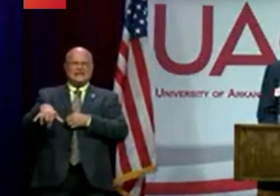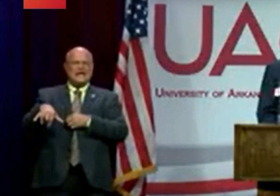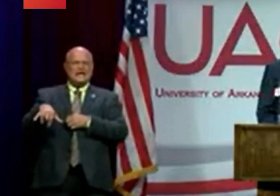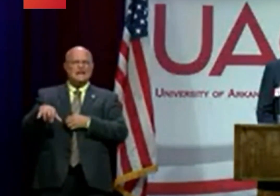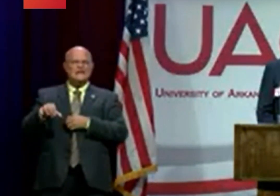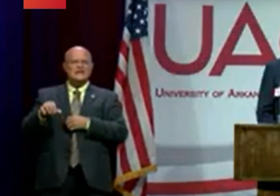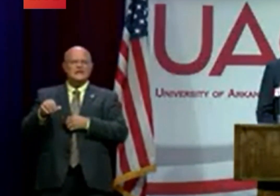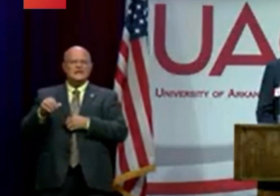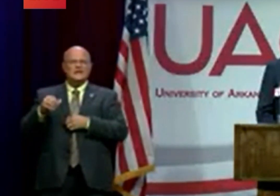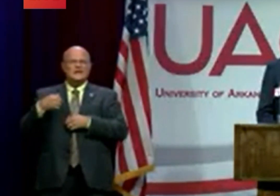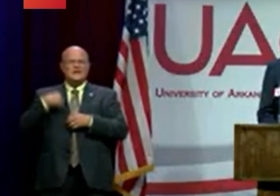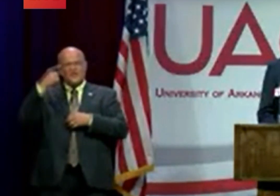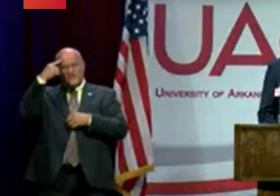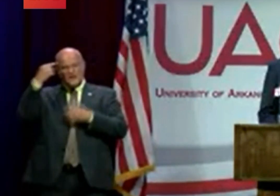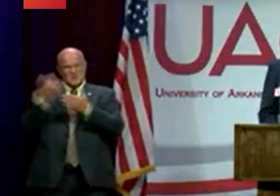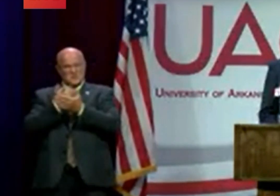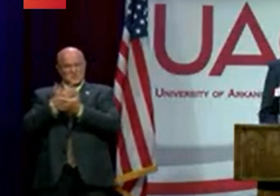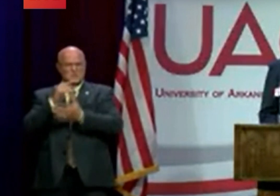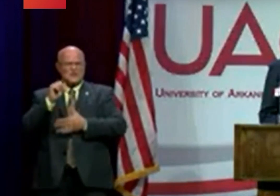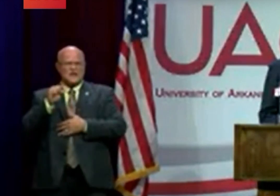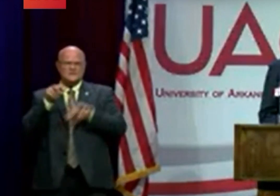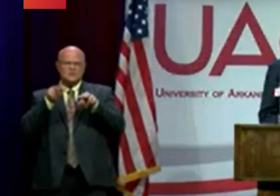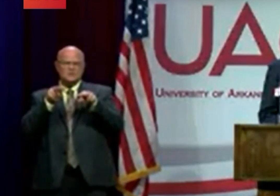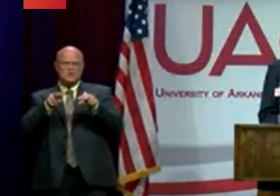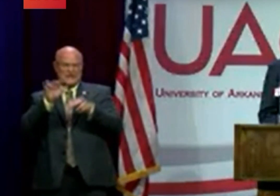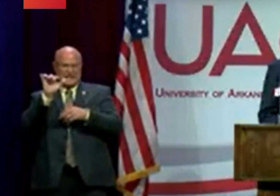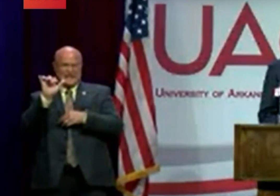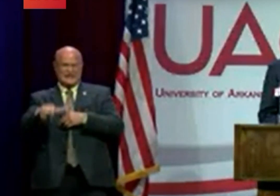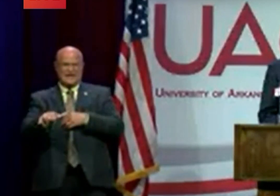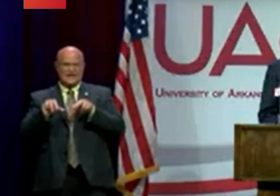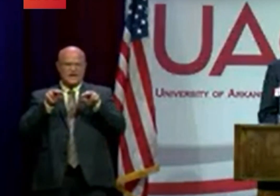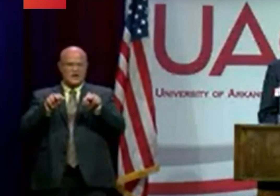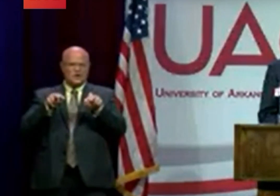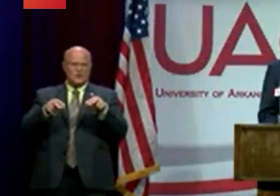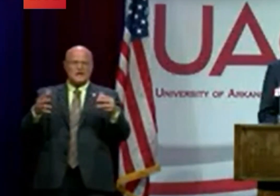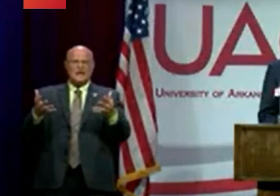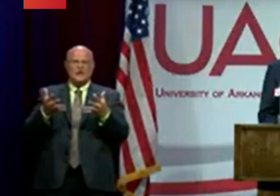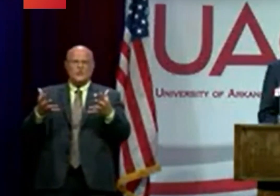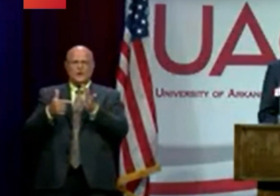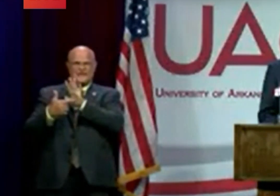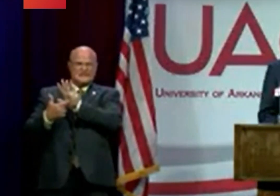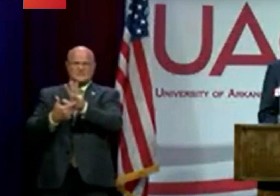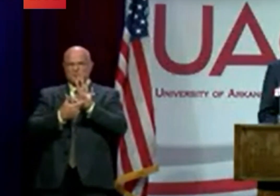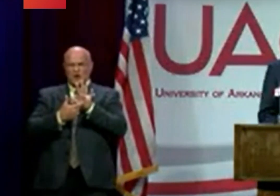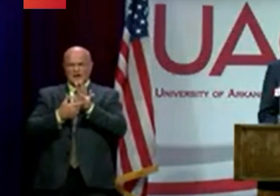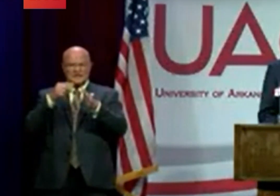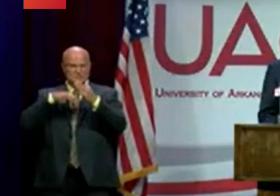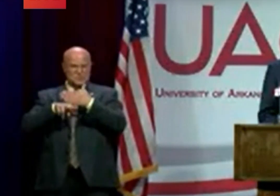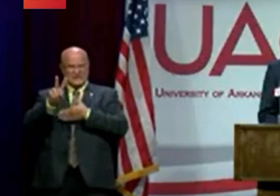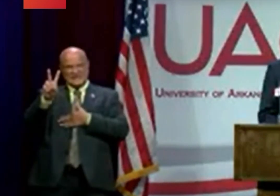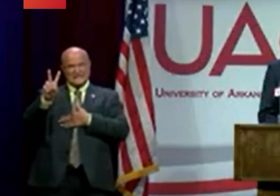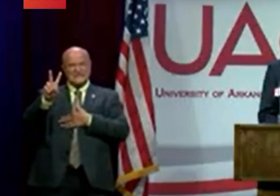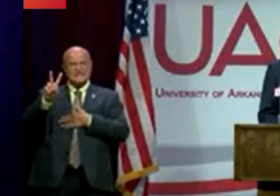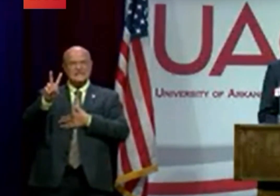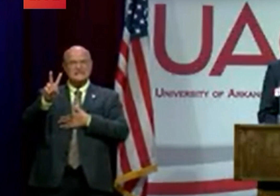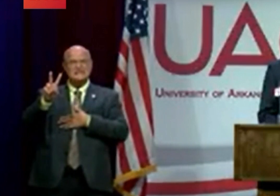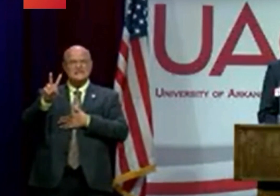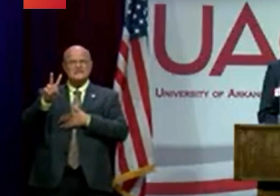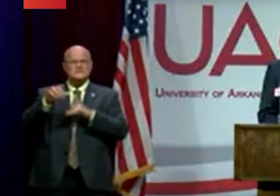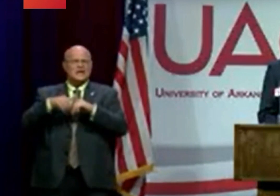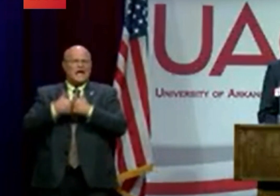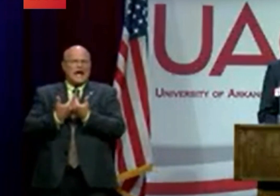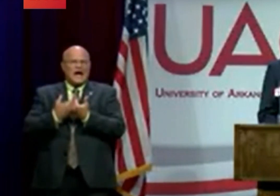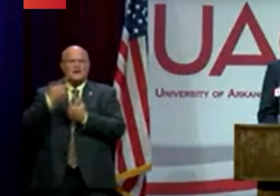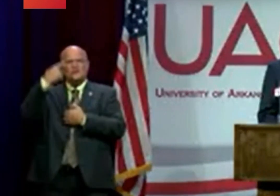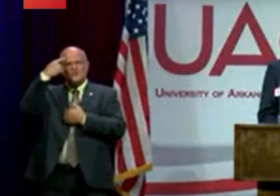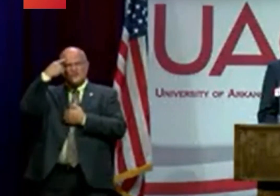in flu cases. So looking at that and looking at what this modeling is predicting, how do you